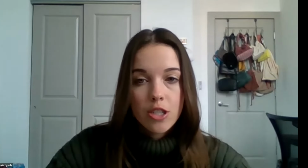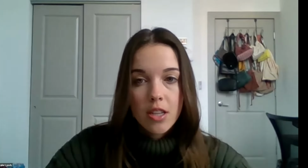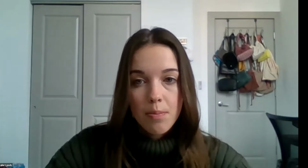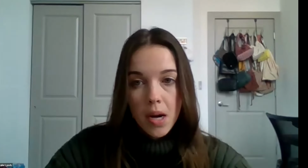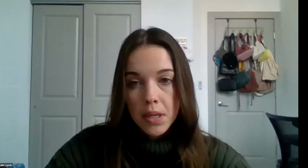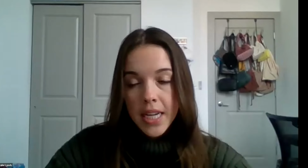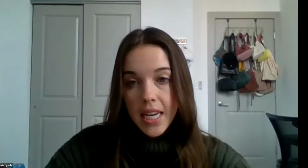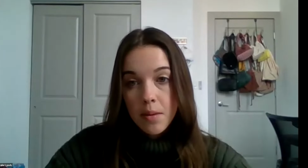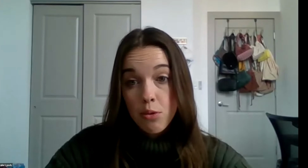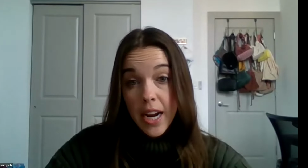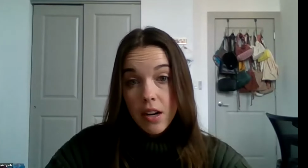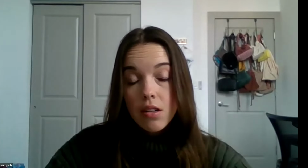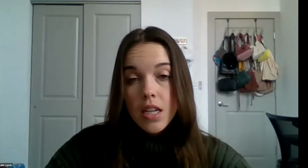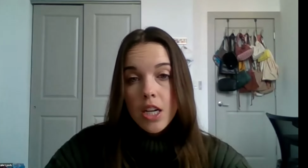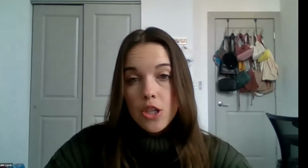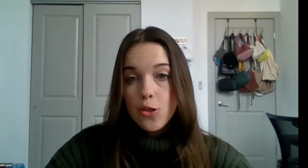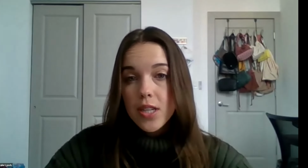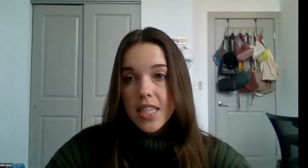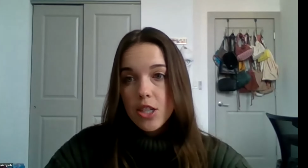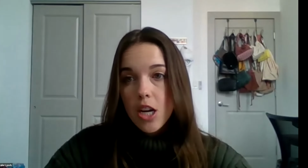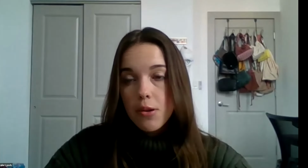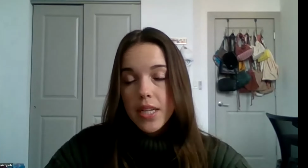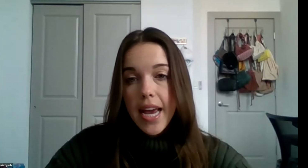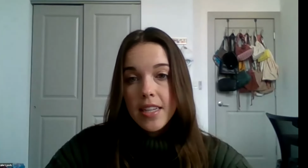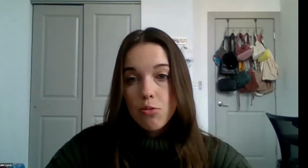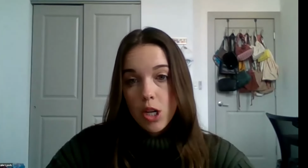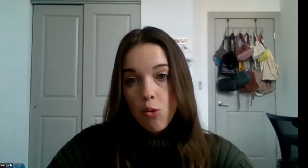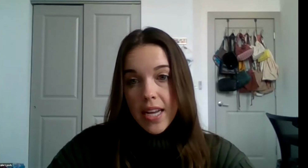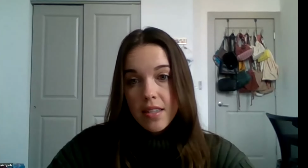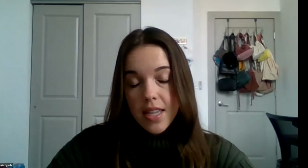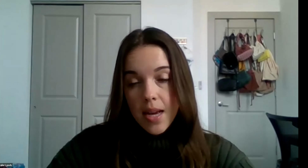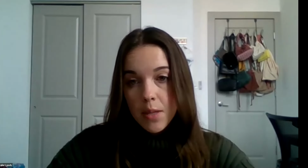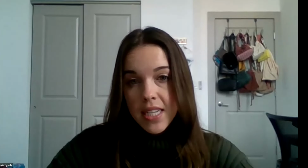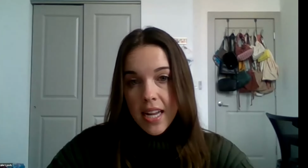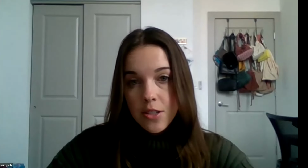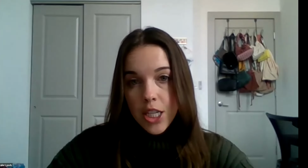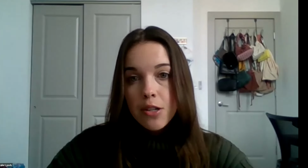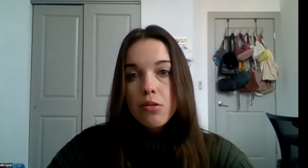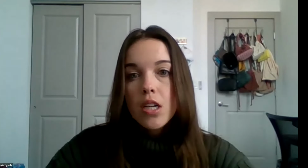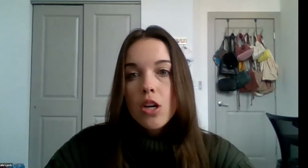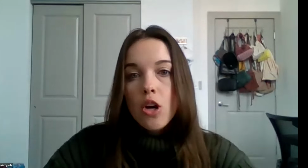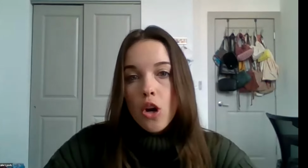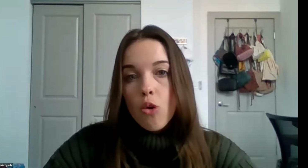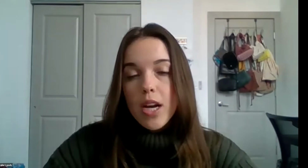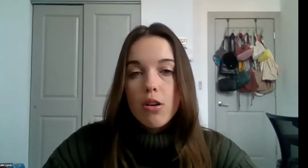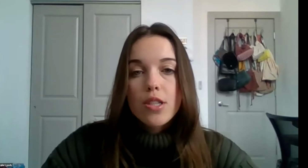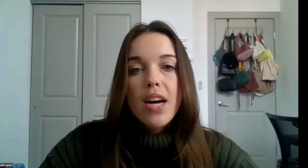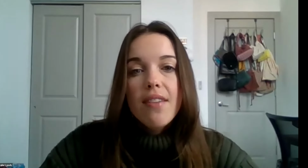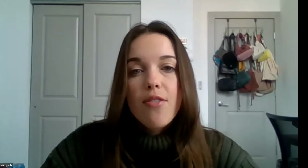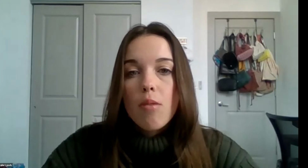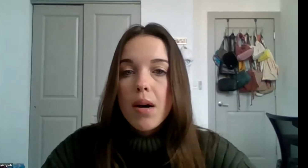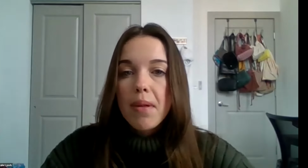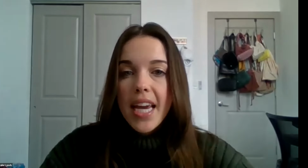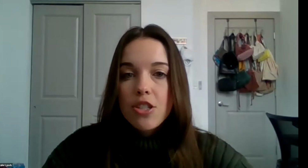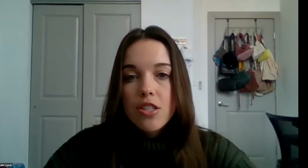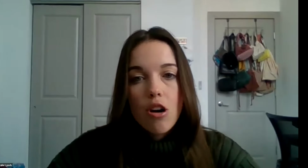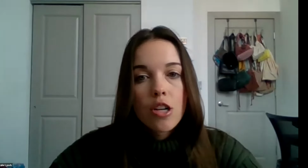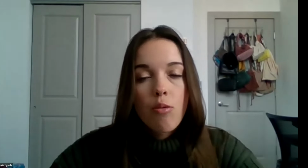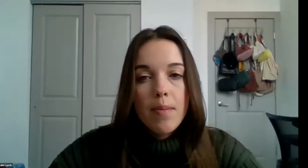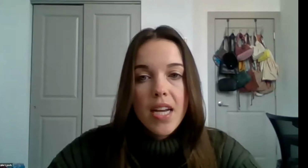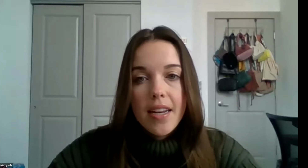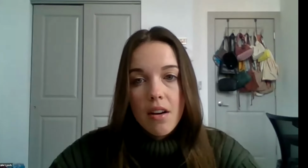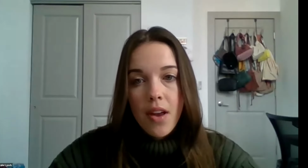of charge to the public in Braille. You just need to go in and request them to be sent to you. We also have all